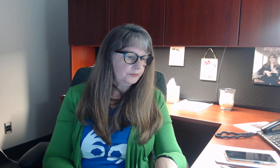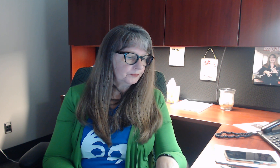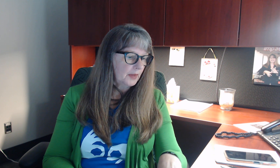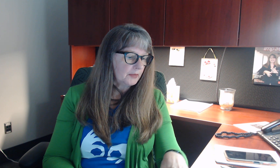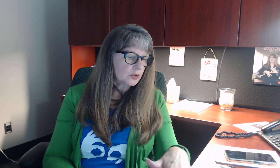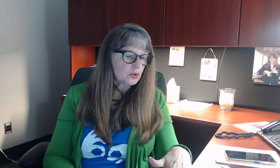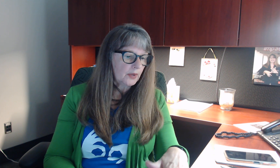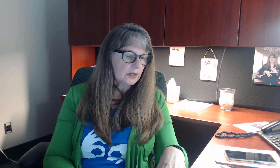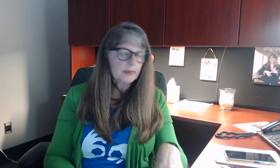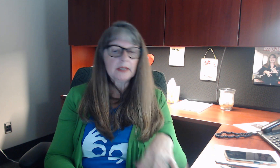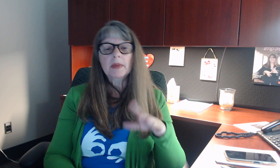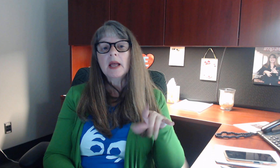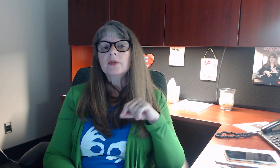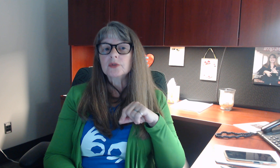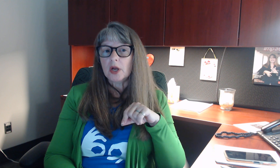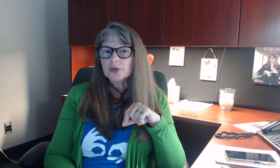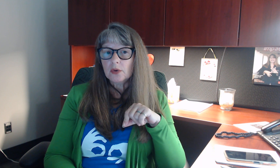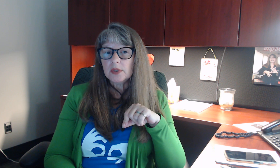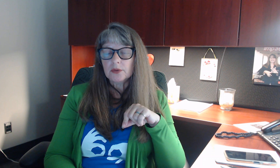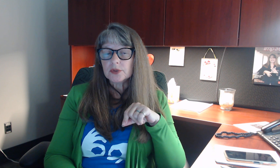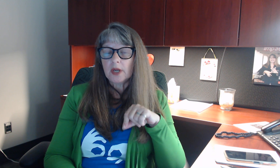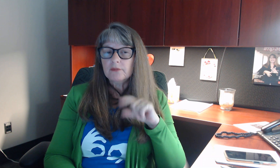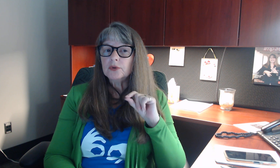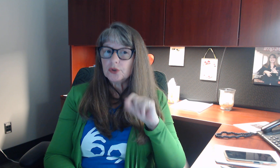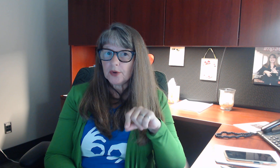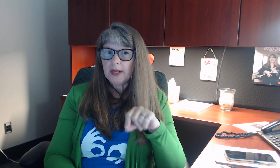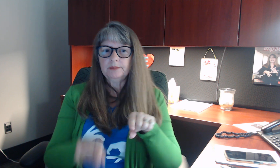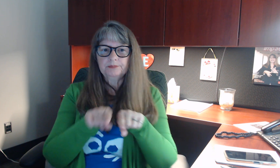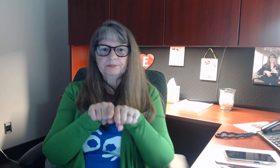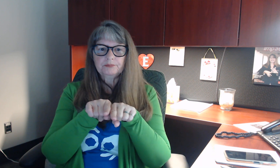I'm going to stray a little bit. There's also another sign for stray.